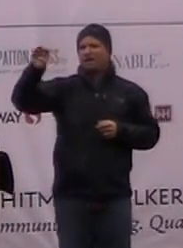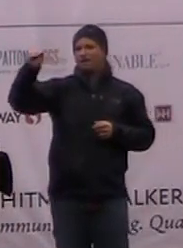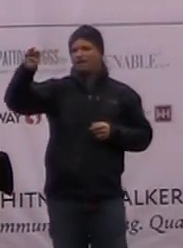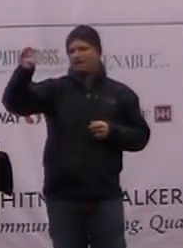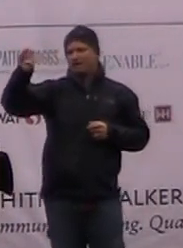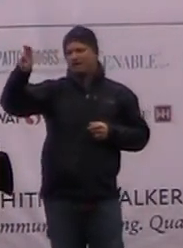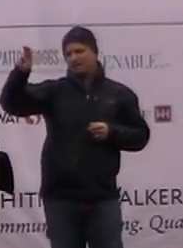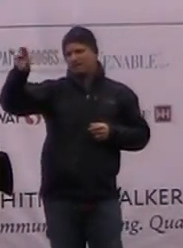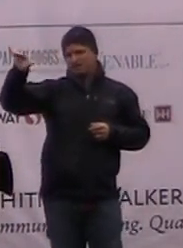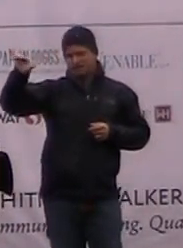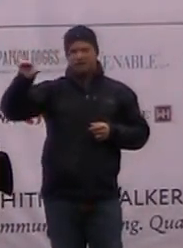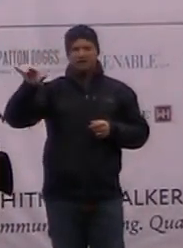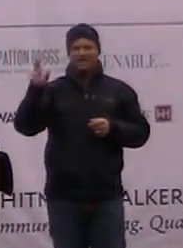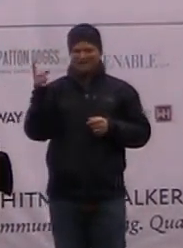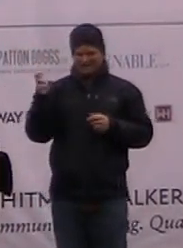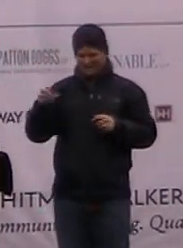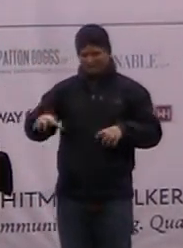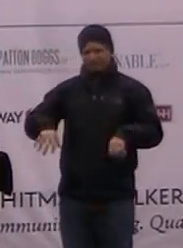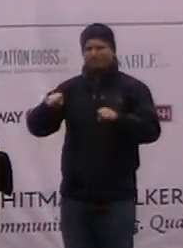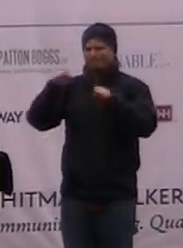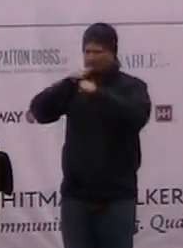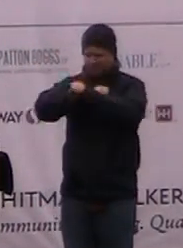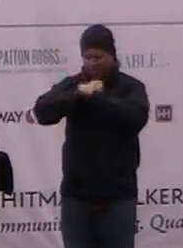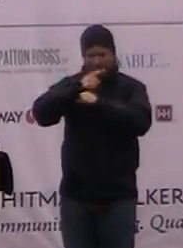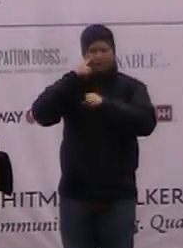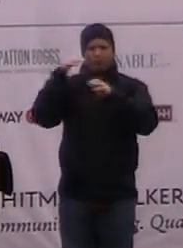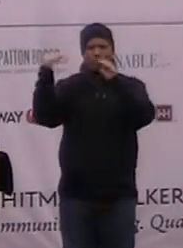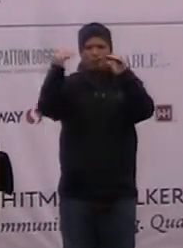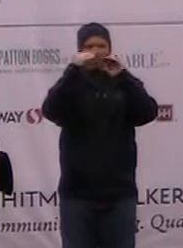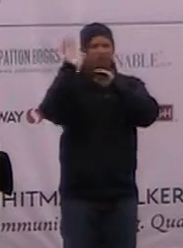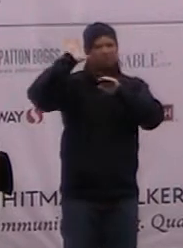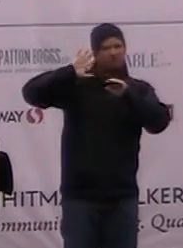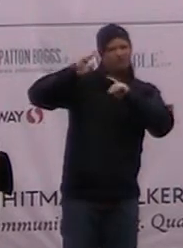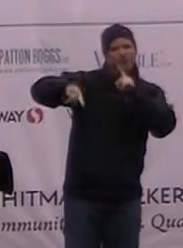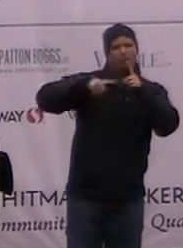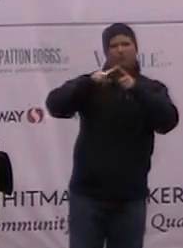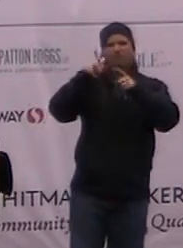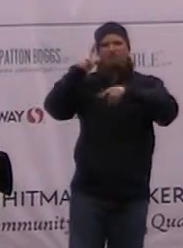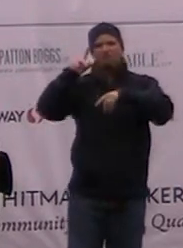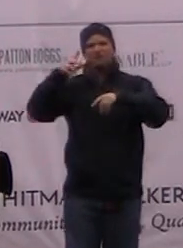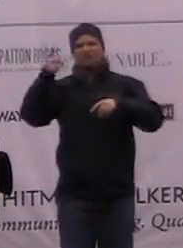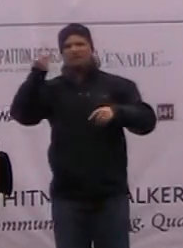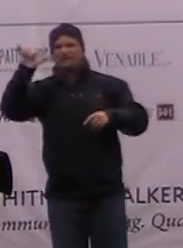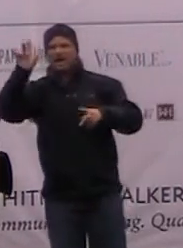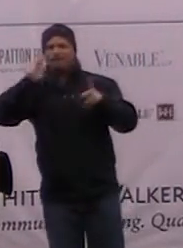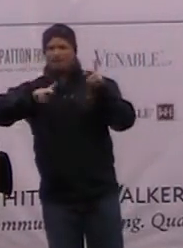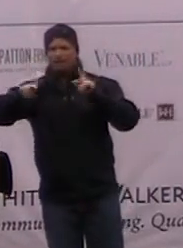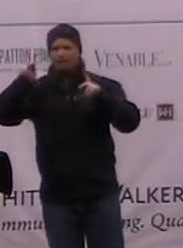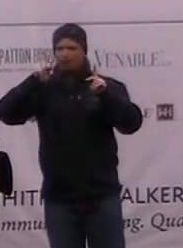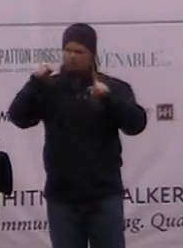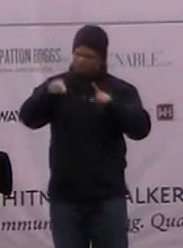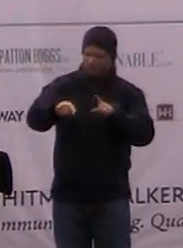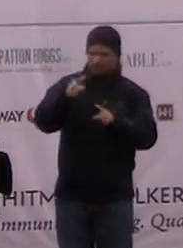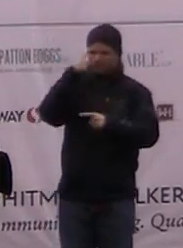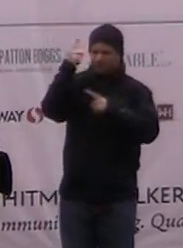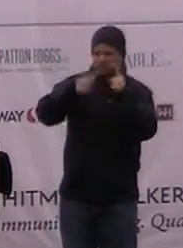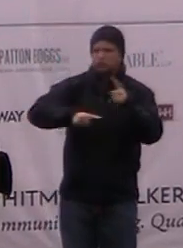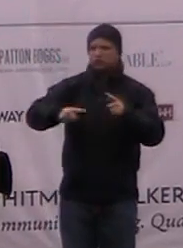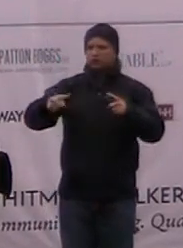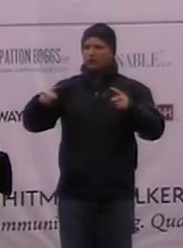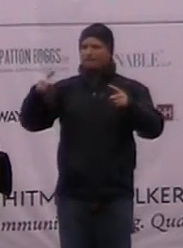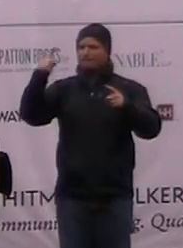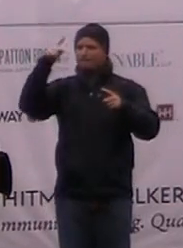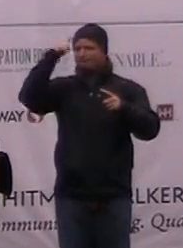Frank Kameny took up the fight for equality at a time when gay people were officially considered mentally